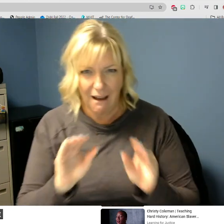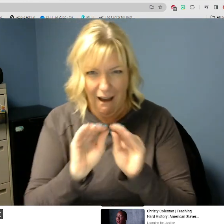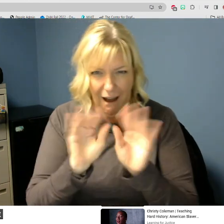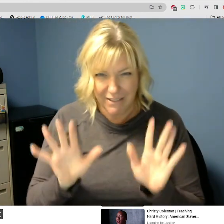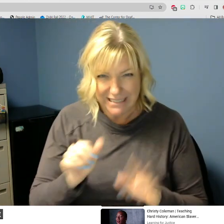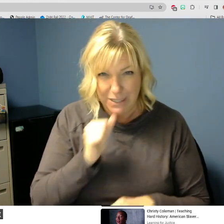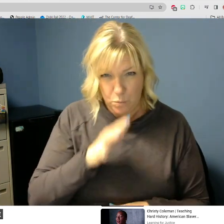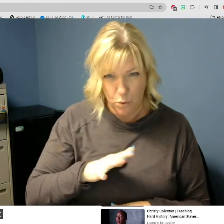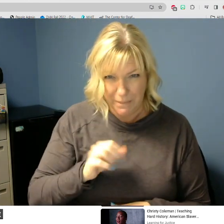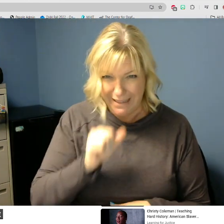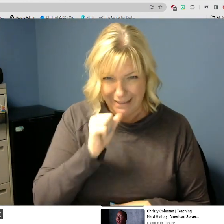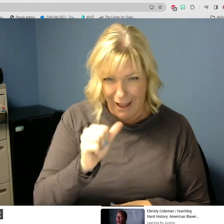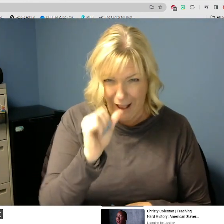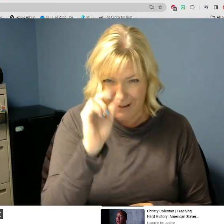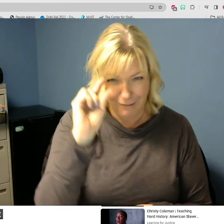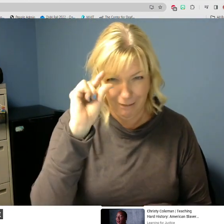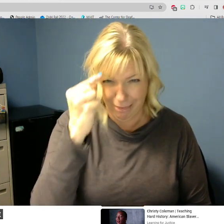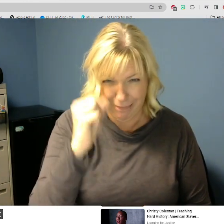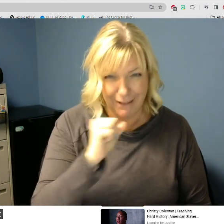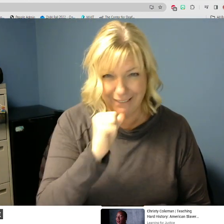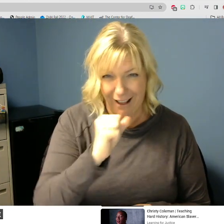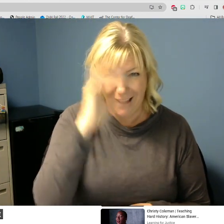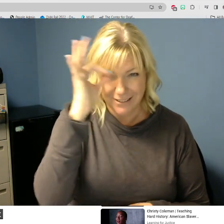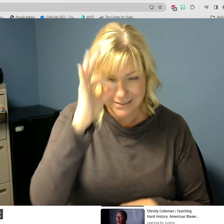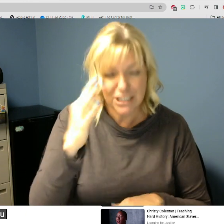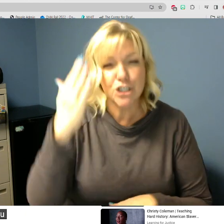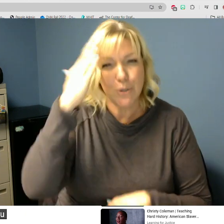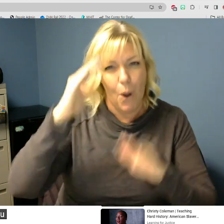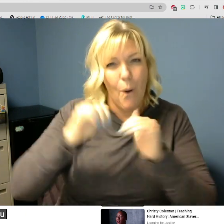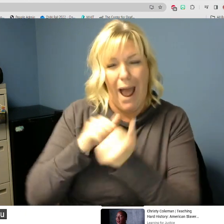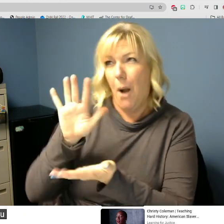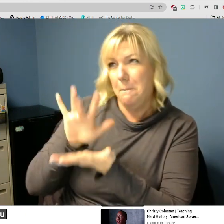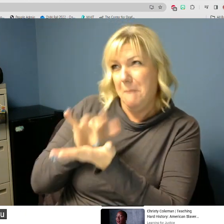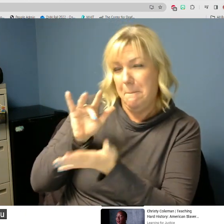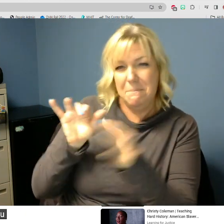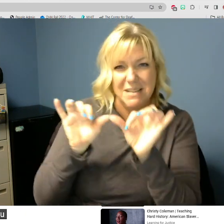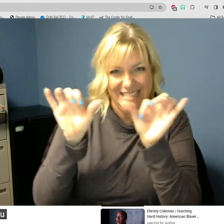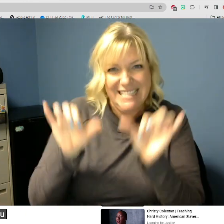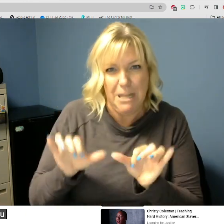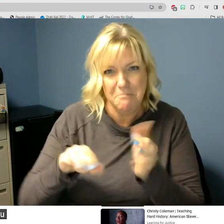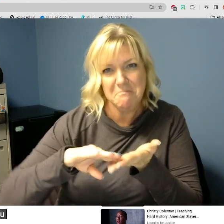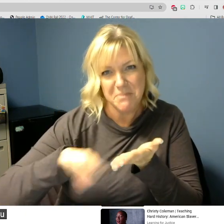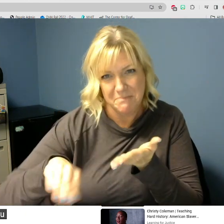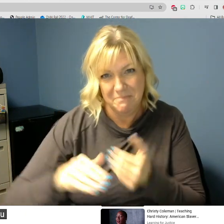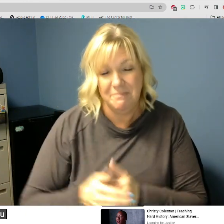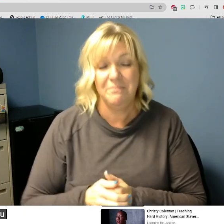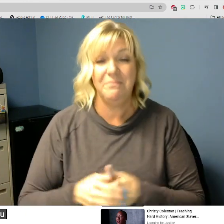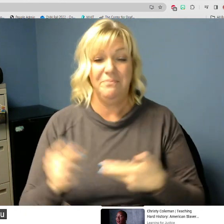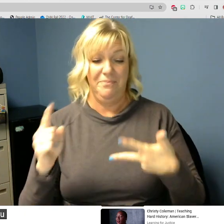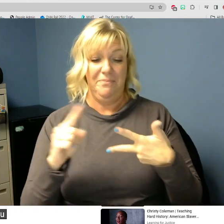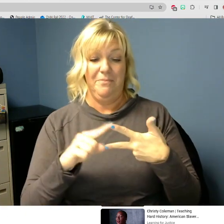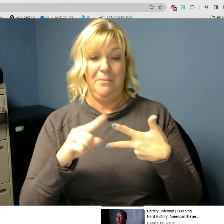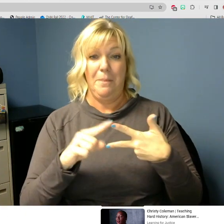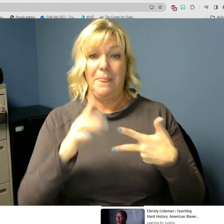not so ignorant, but she knew how to play the system. And then the second woman that you have